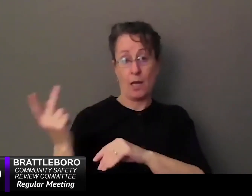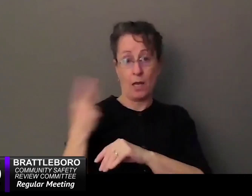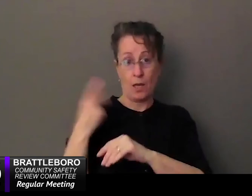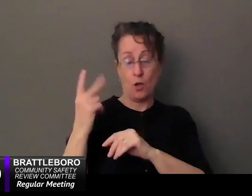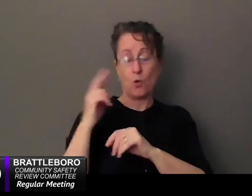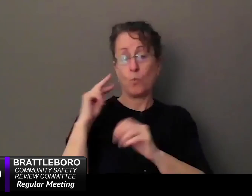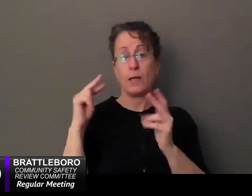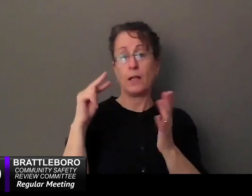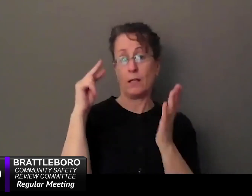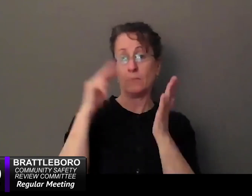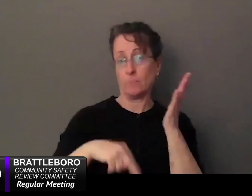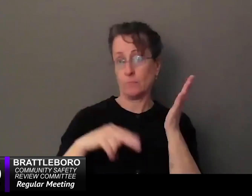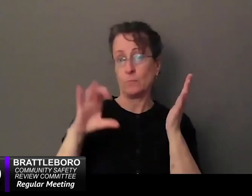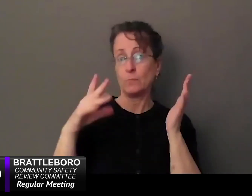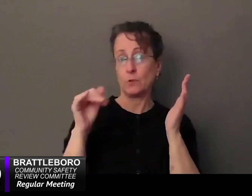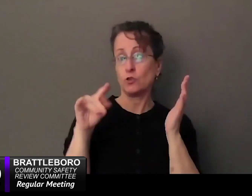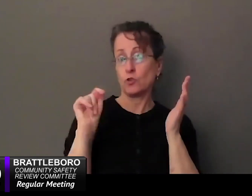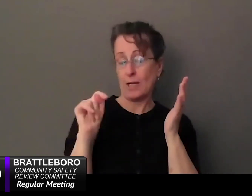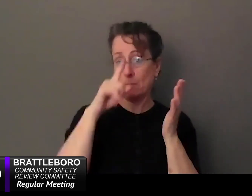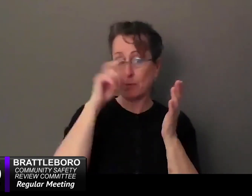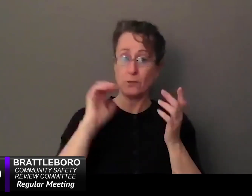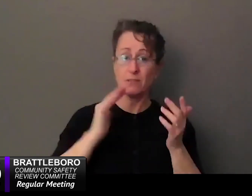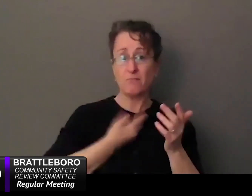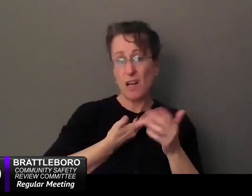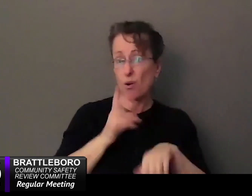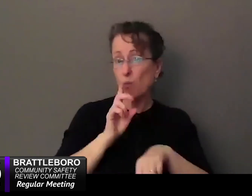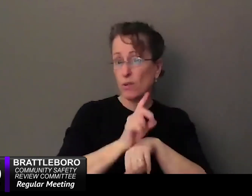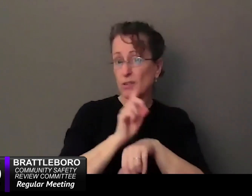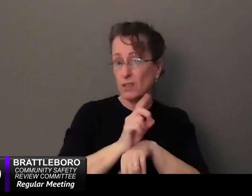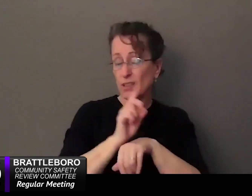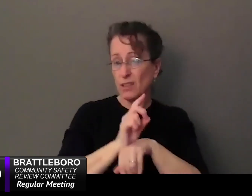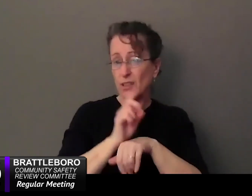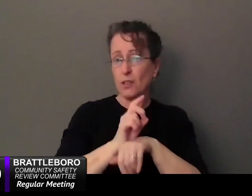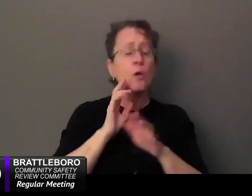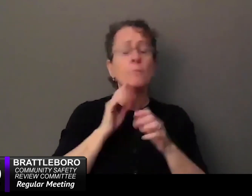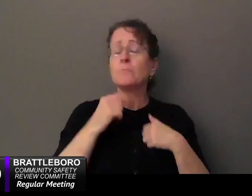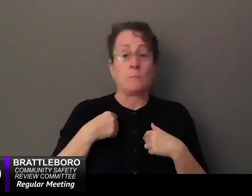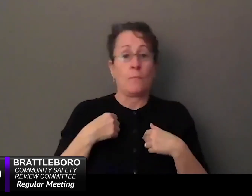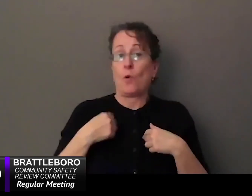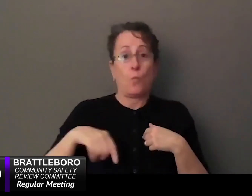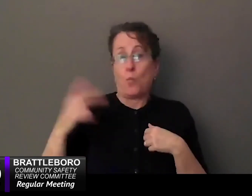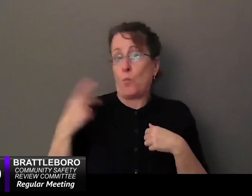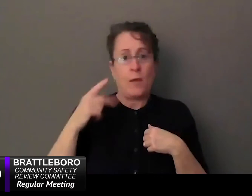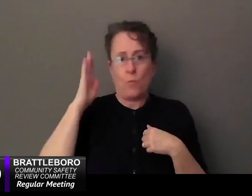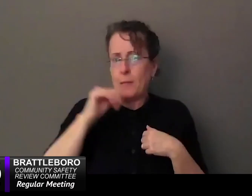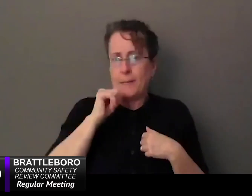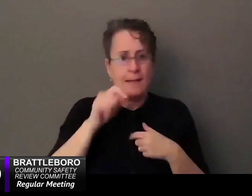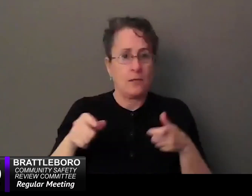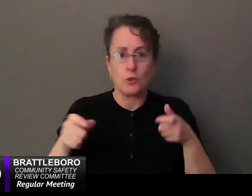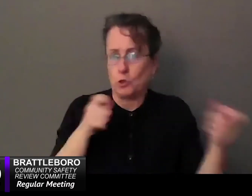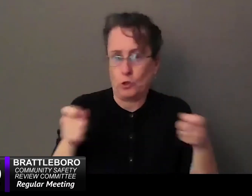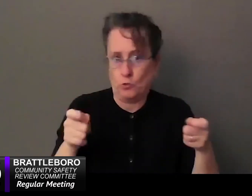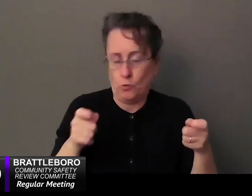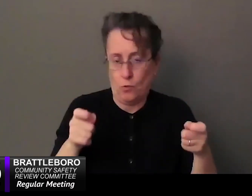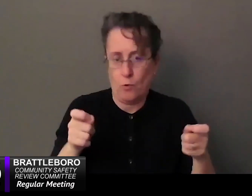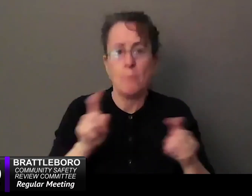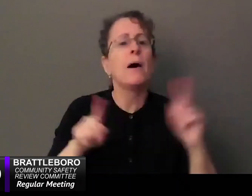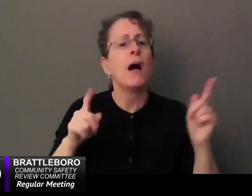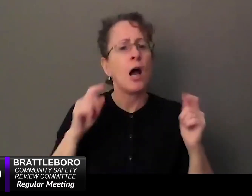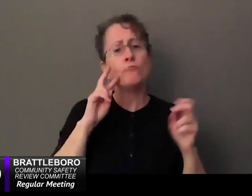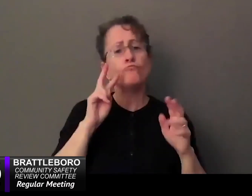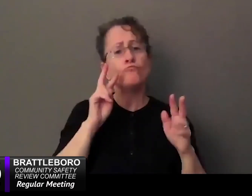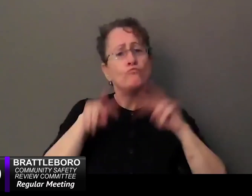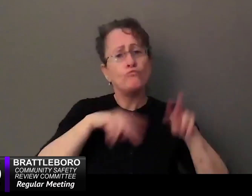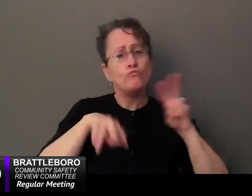space. And we can't control it, but we can monitor it, and we can do our best to address what happens there. That's what